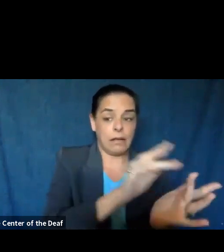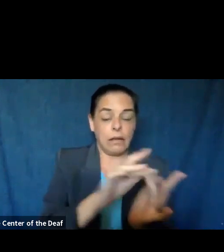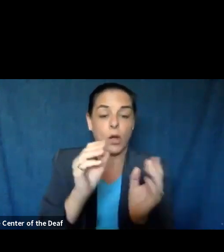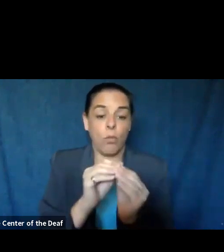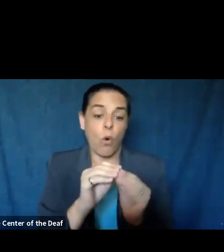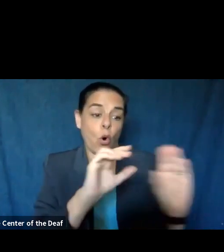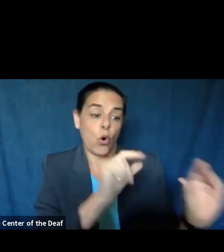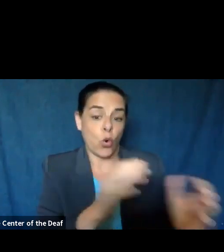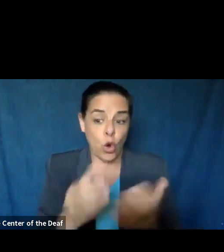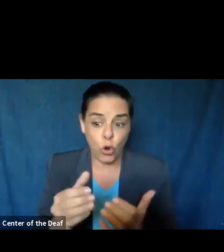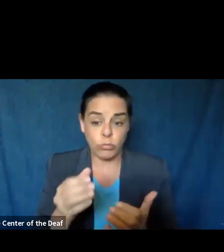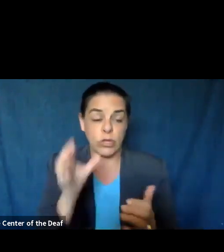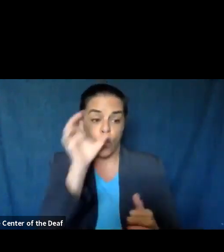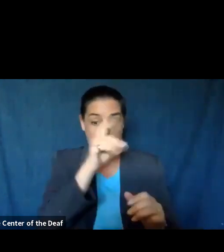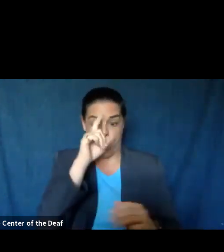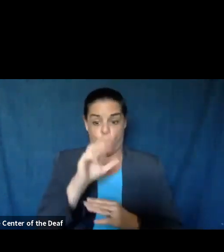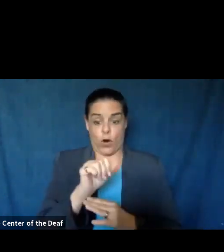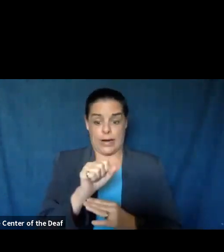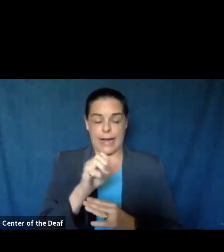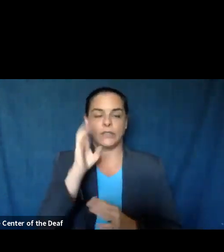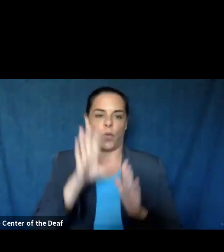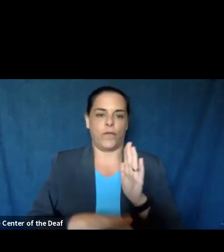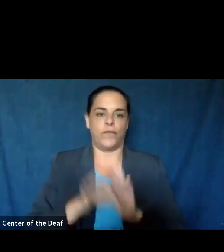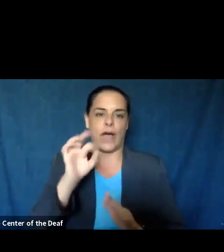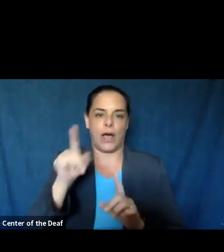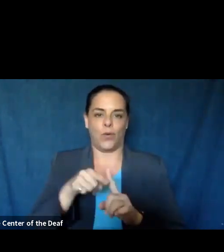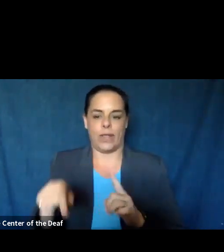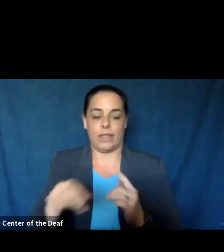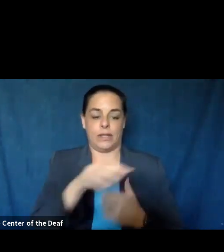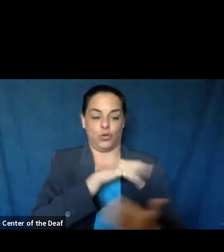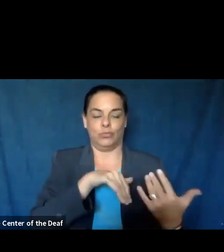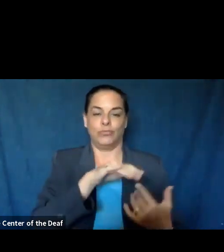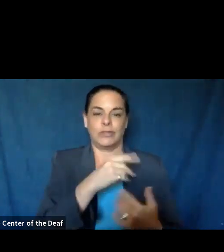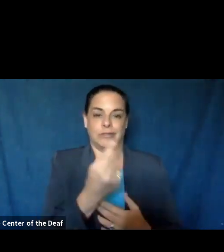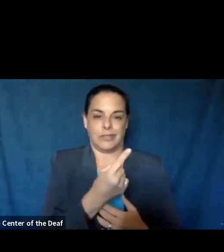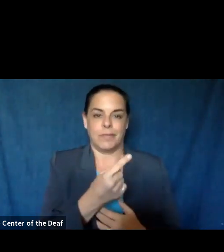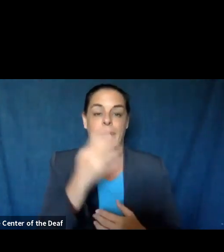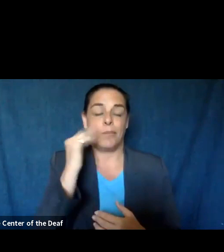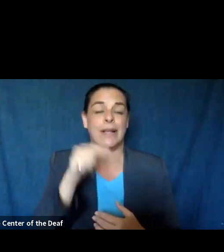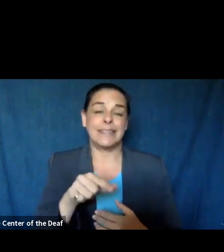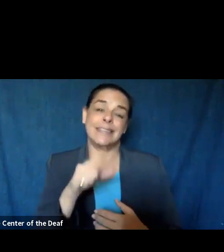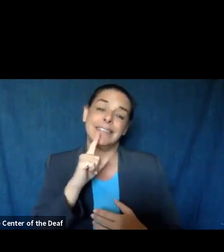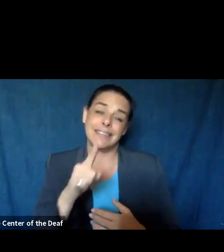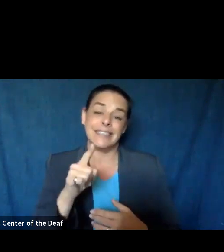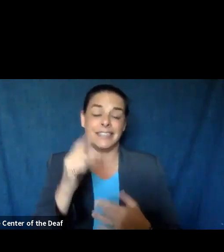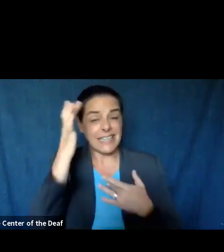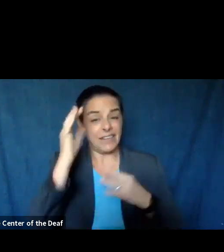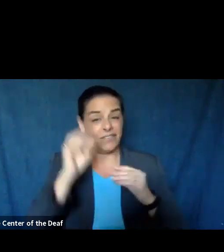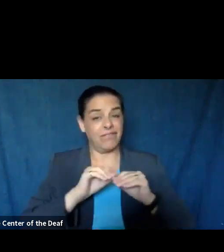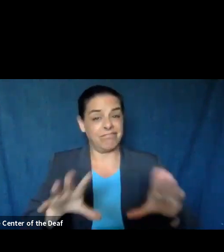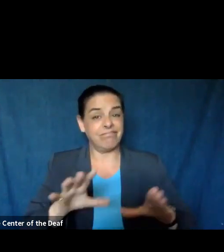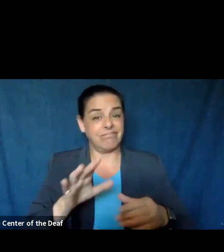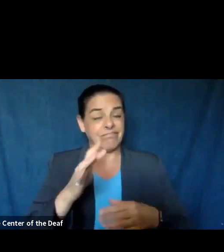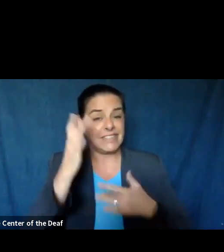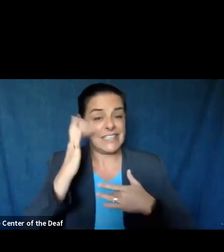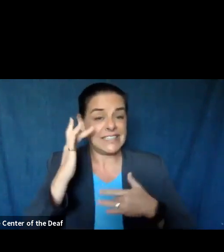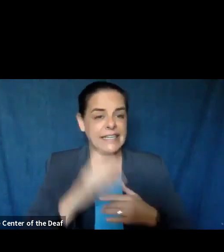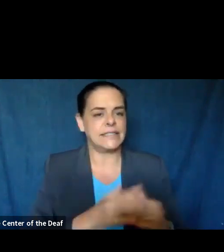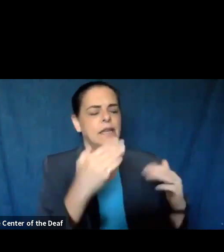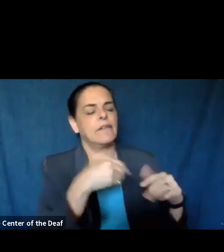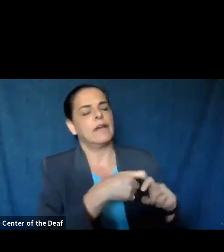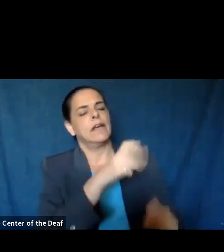look for cases, we'll find them when they've been in contact because this is an infectious disease. From Blake with WATE, a couple